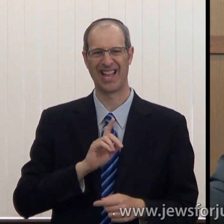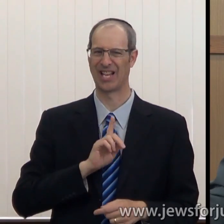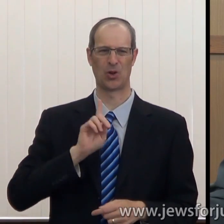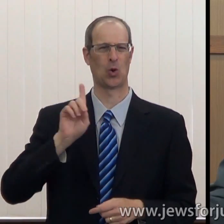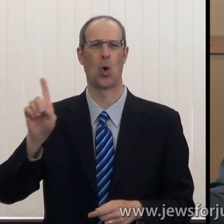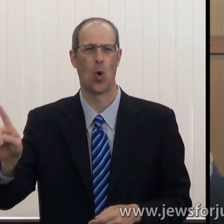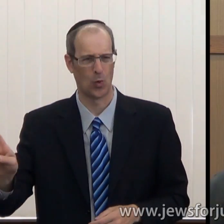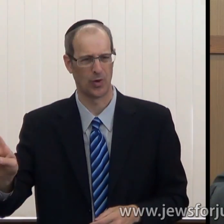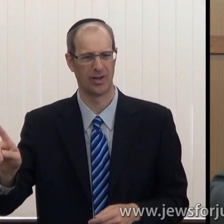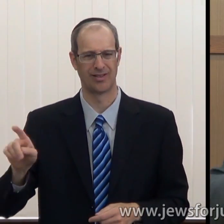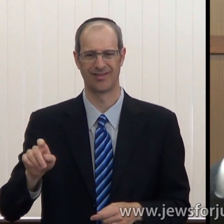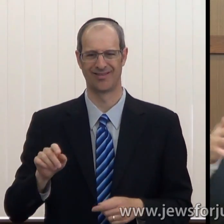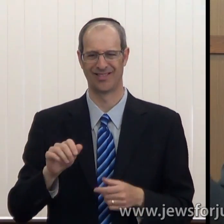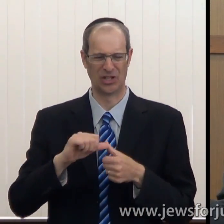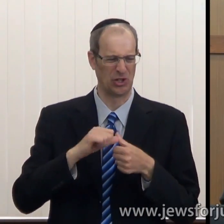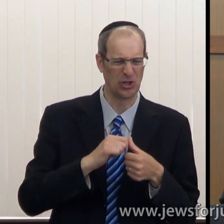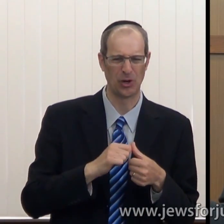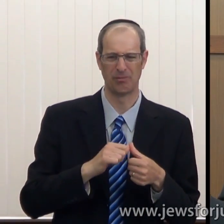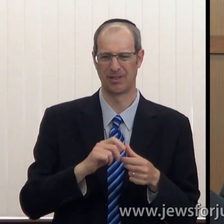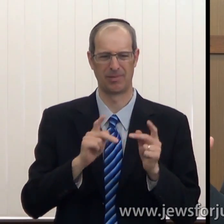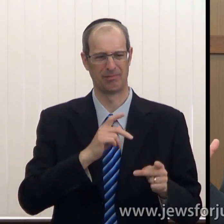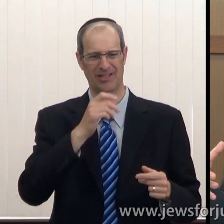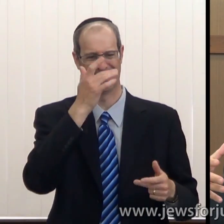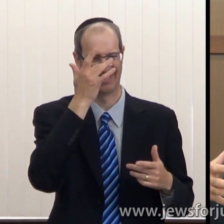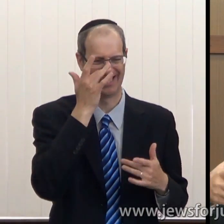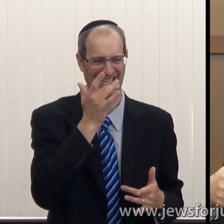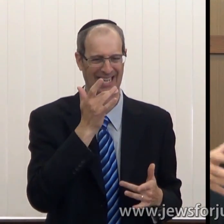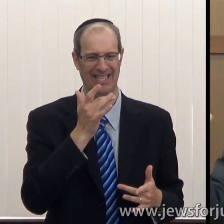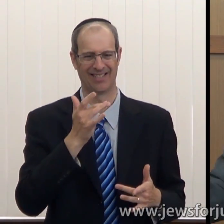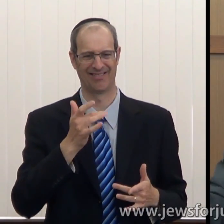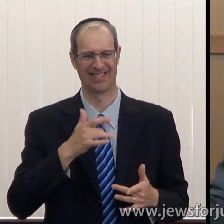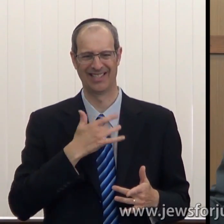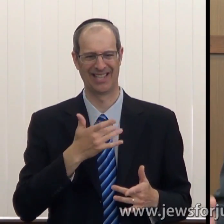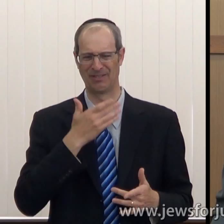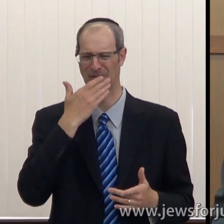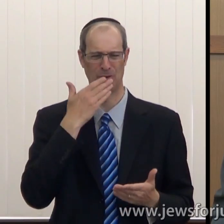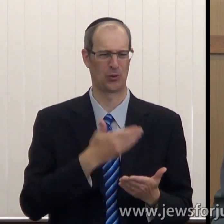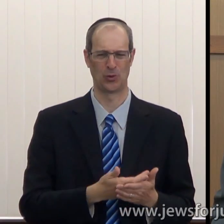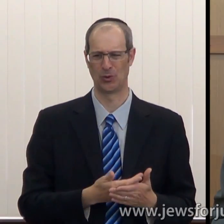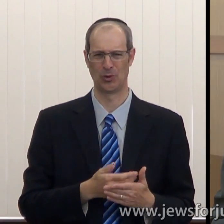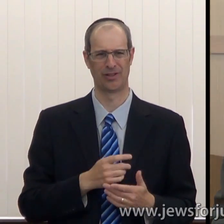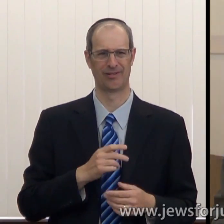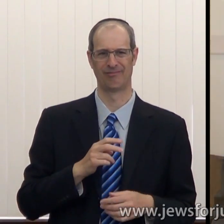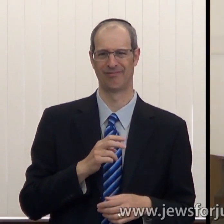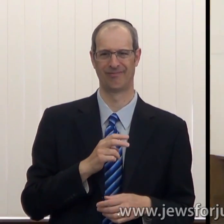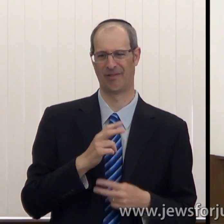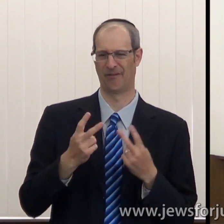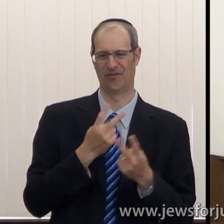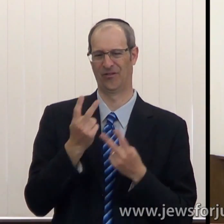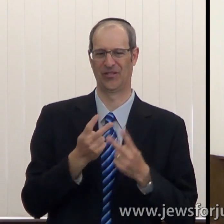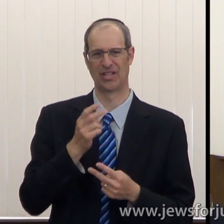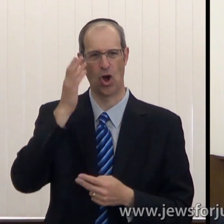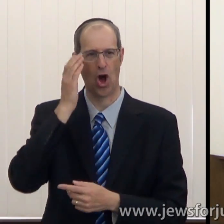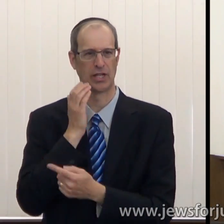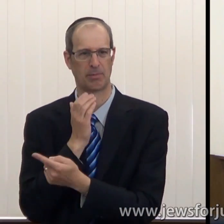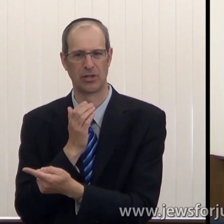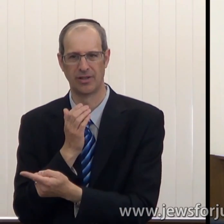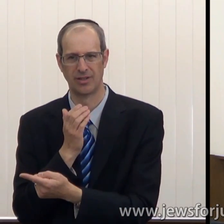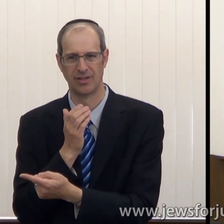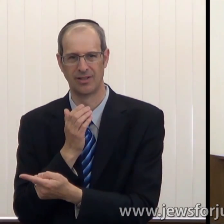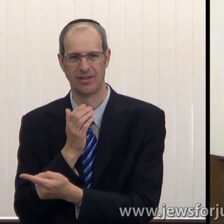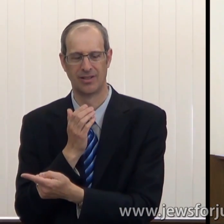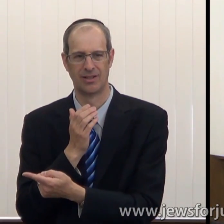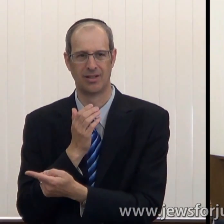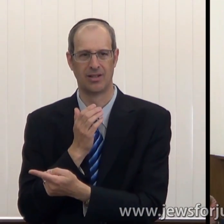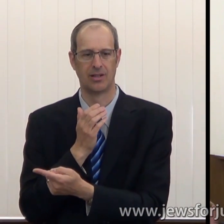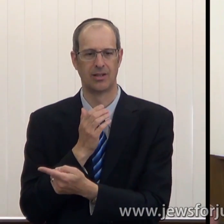it's uncomfortable, there are germs, people are sick. It doesn't feel good to go to a hospital. So there are so many things in